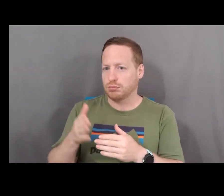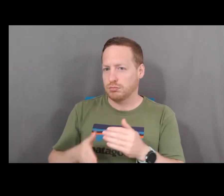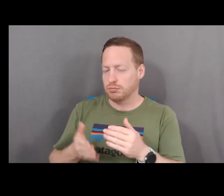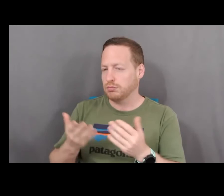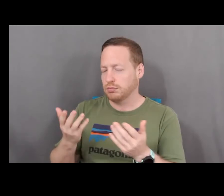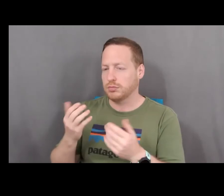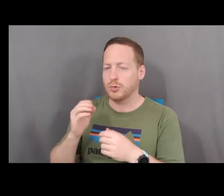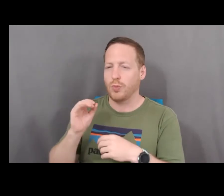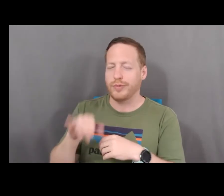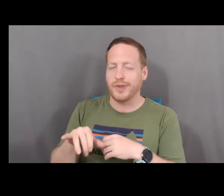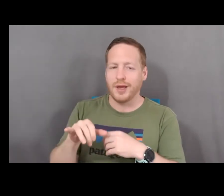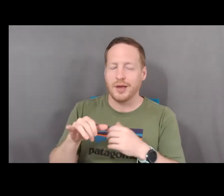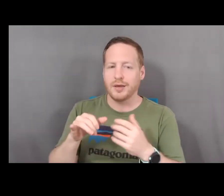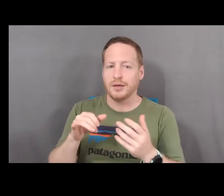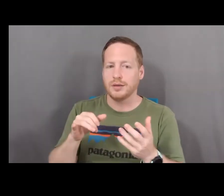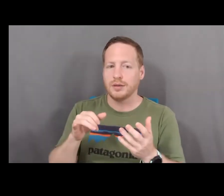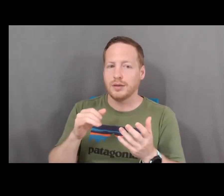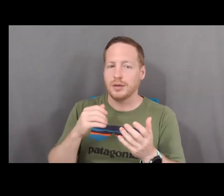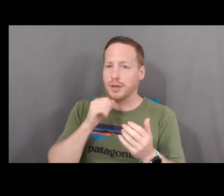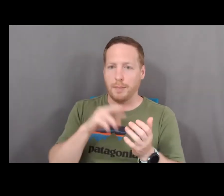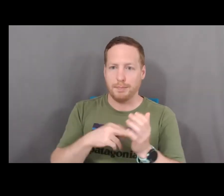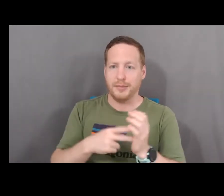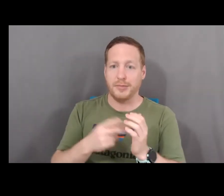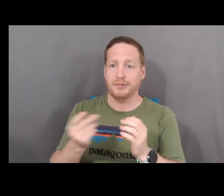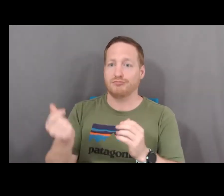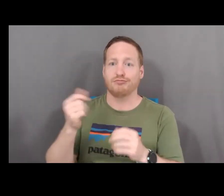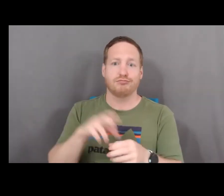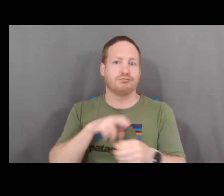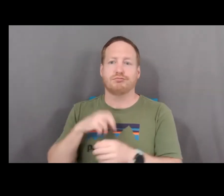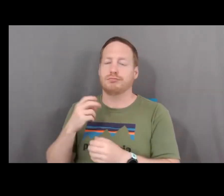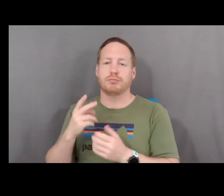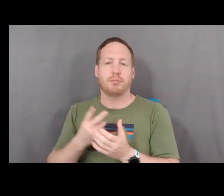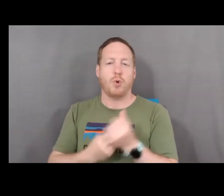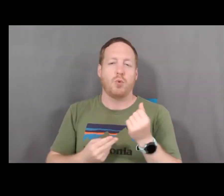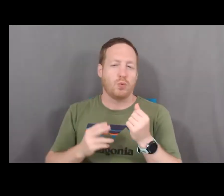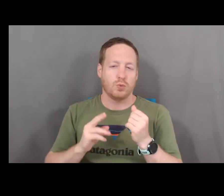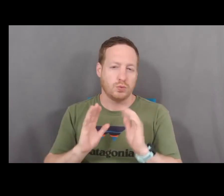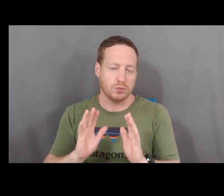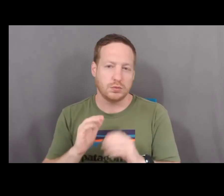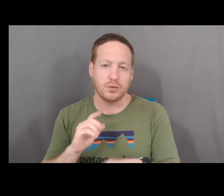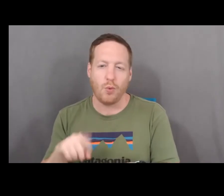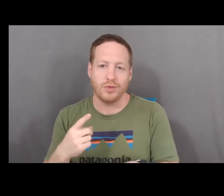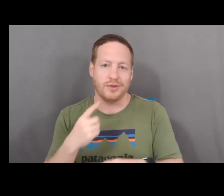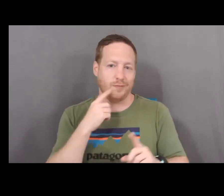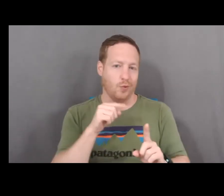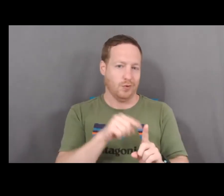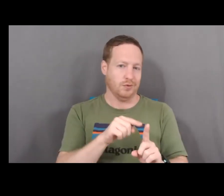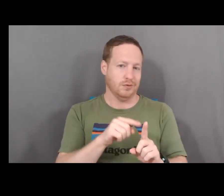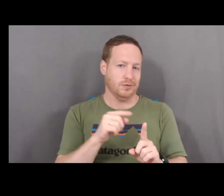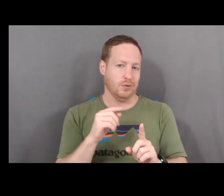we want to make sure that the term is completed, then transition is smooth. We just don't want everyone to, like I said, jump ship at the